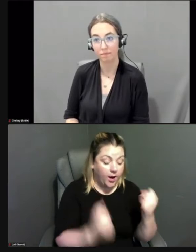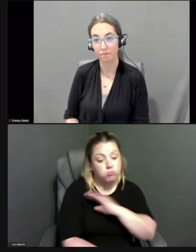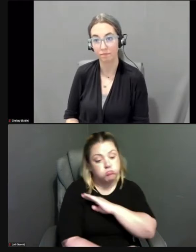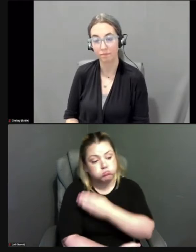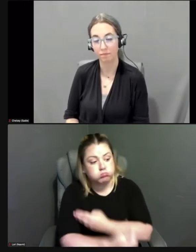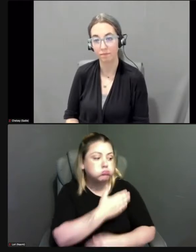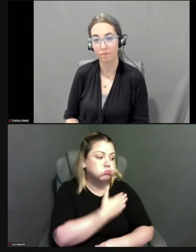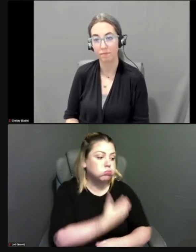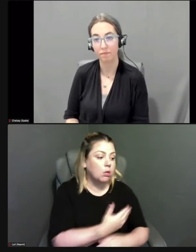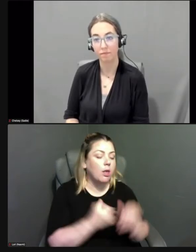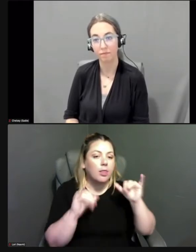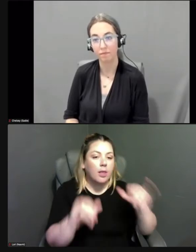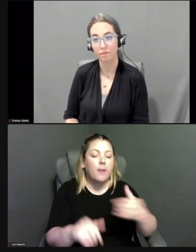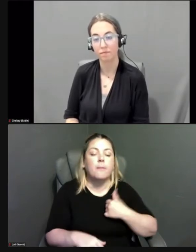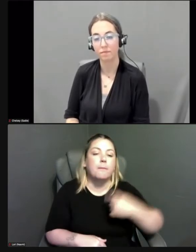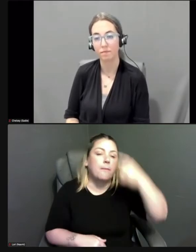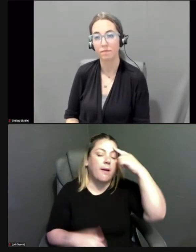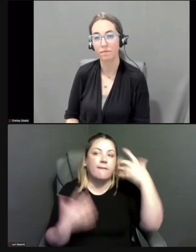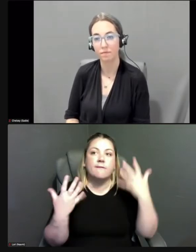I definitely had it in my head that